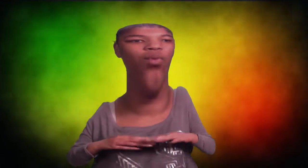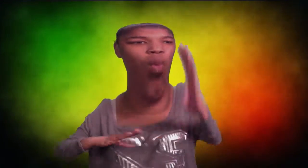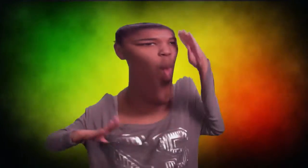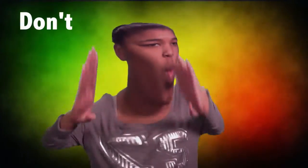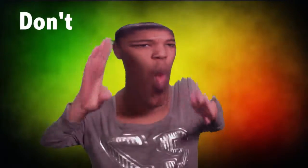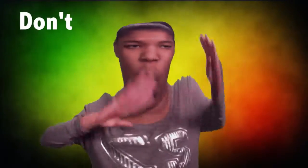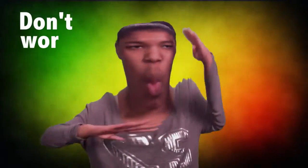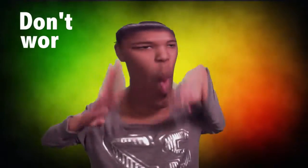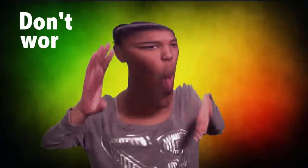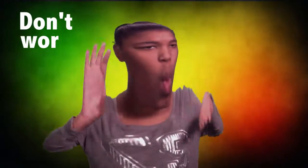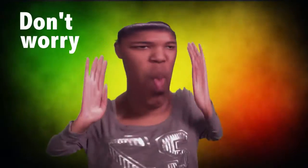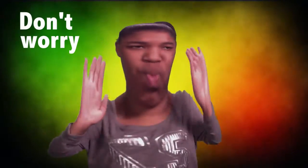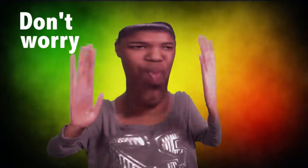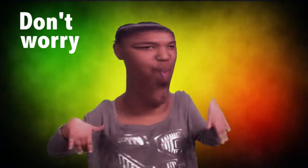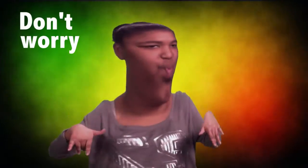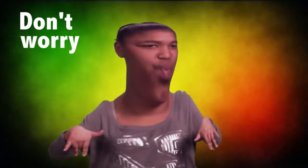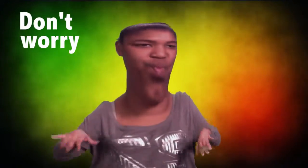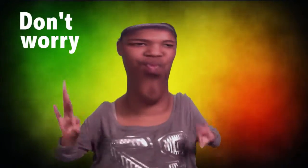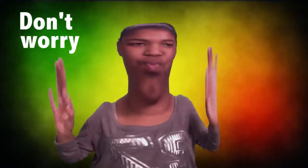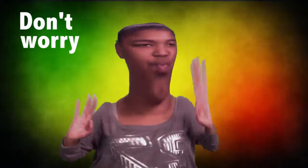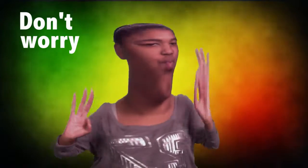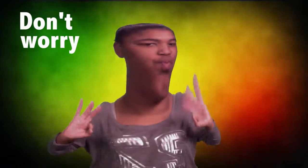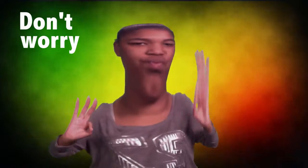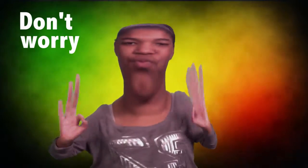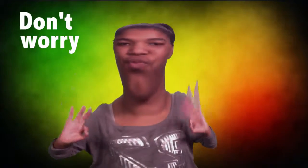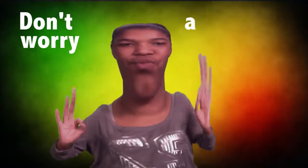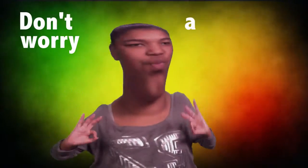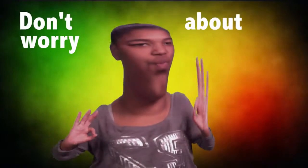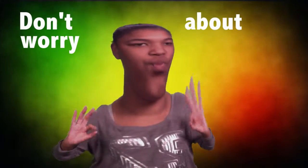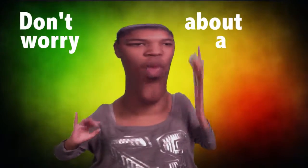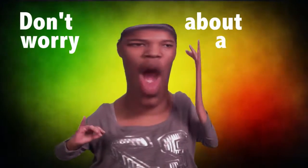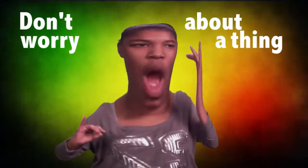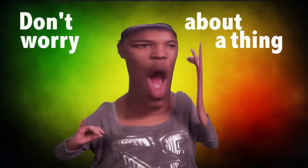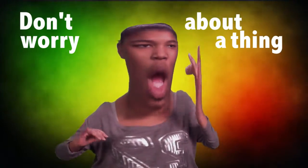Don't worry about a thing